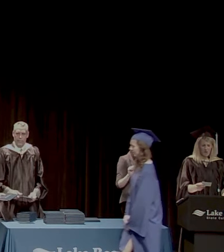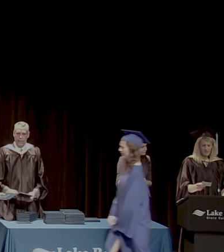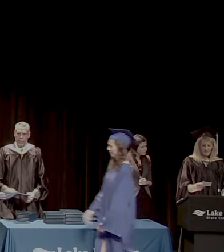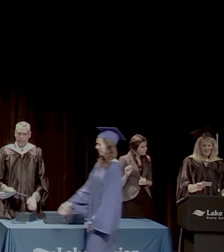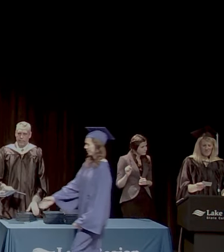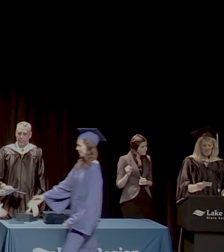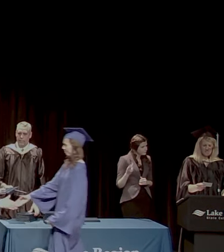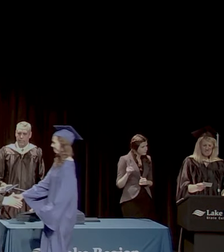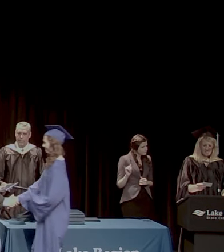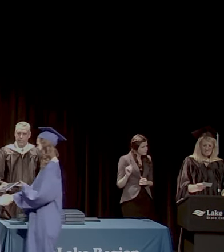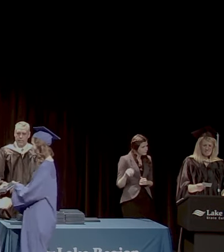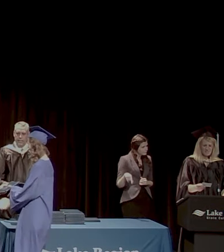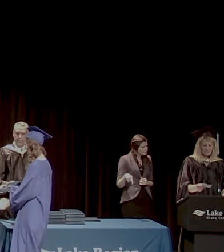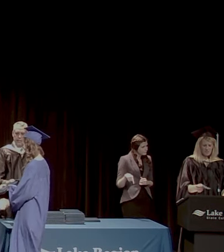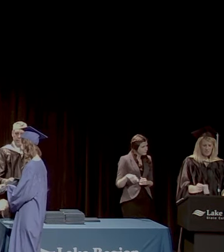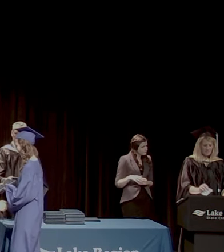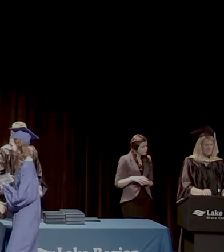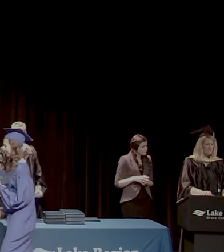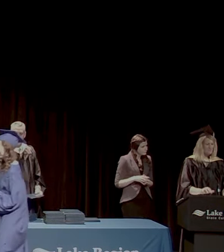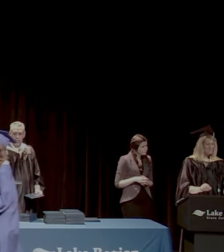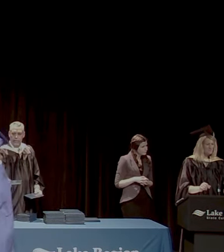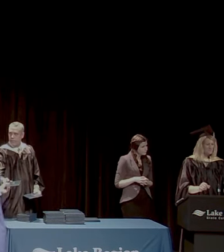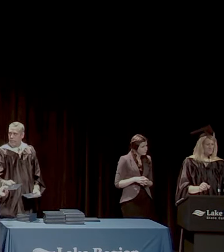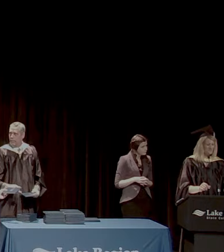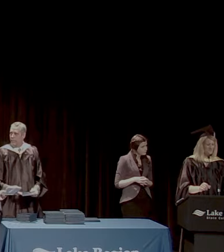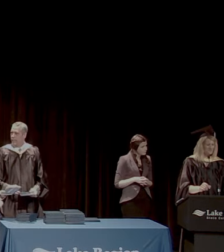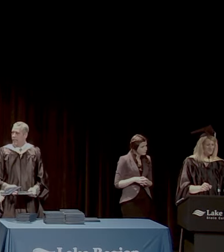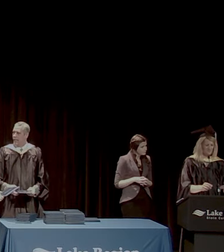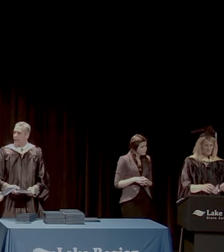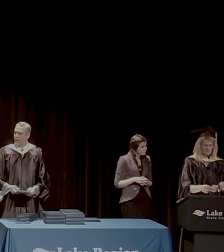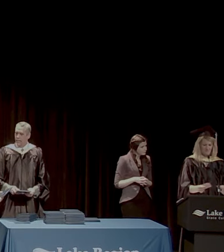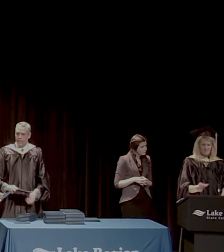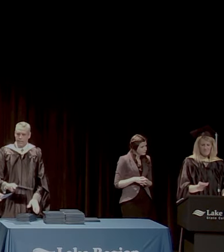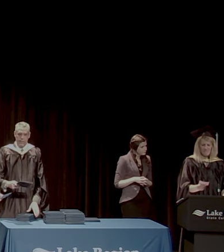Ashley Quam, Associate in Science, Liberal Arts.